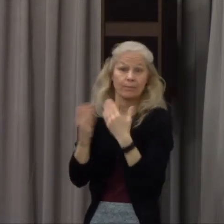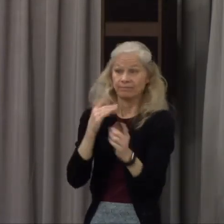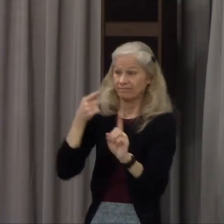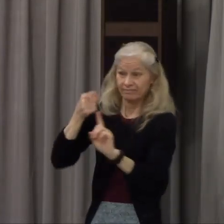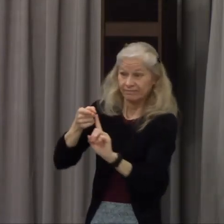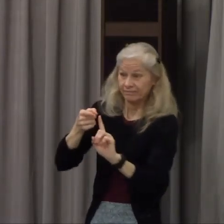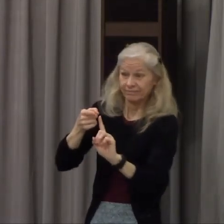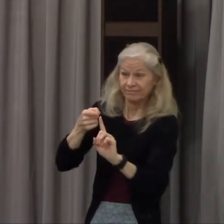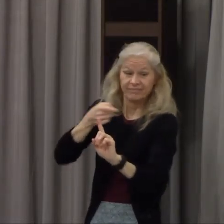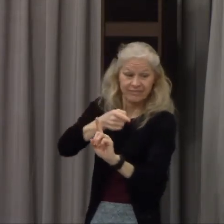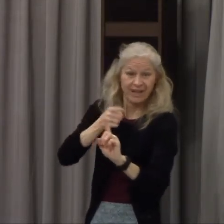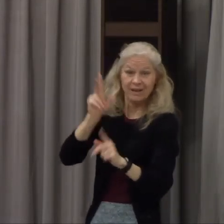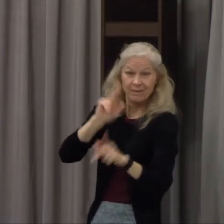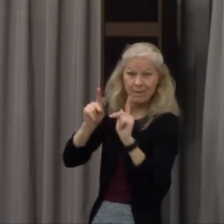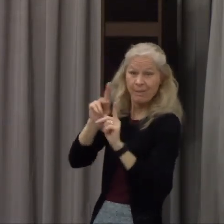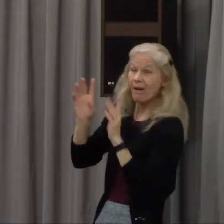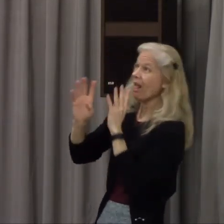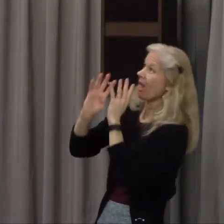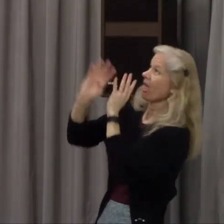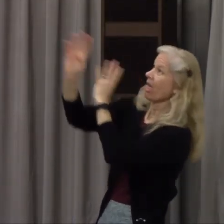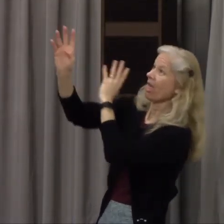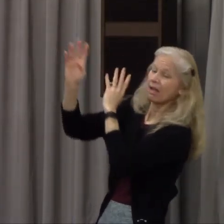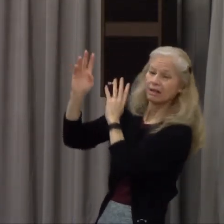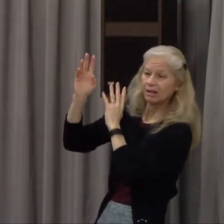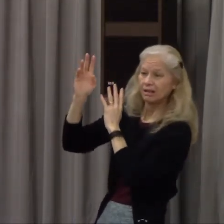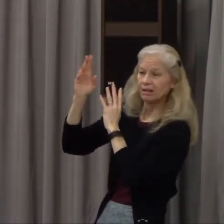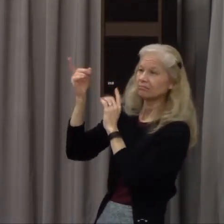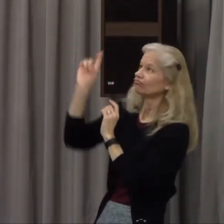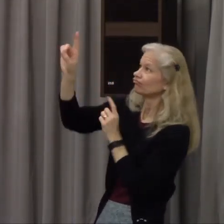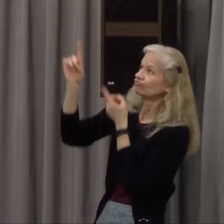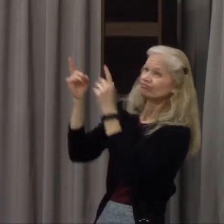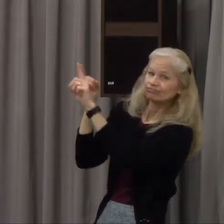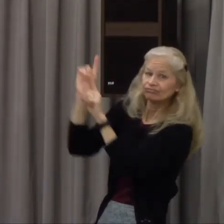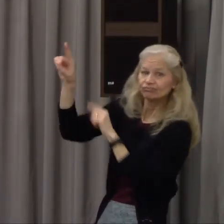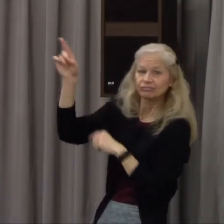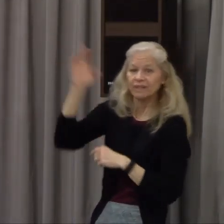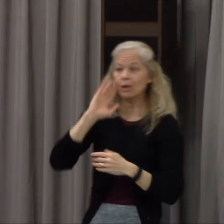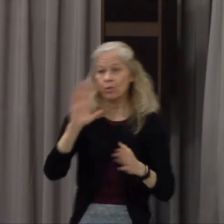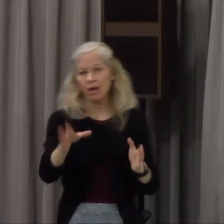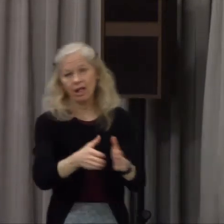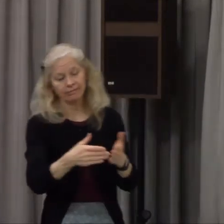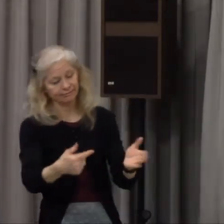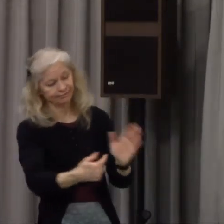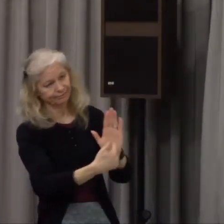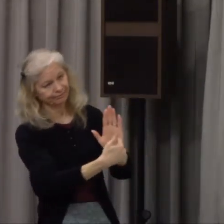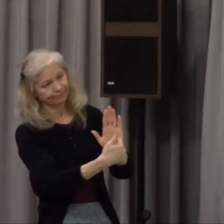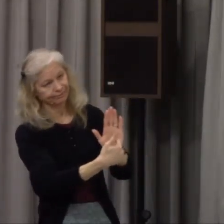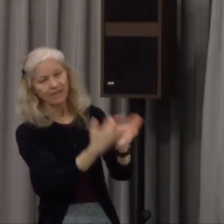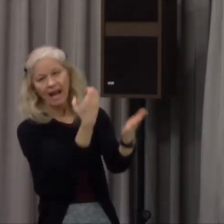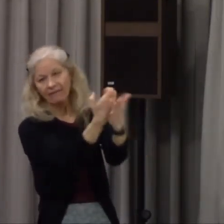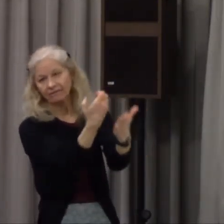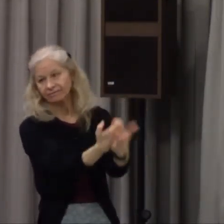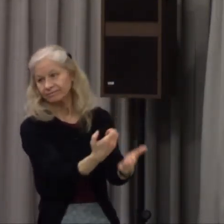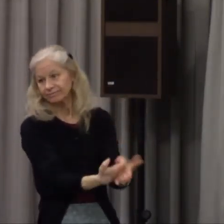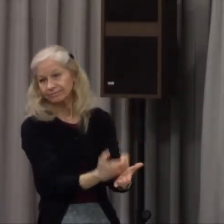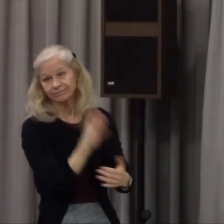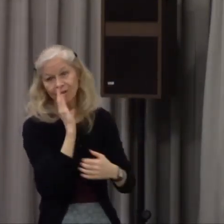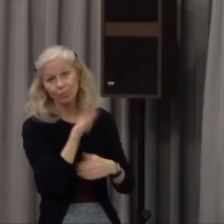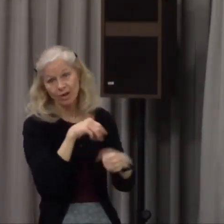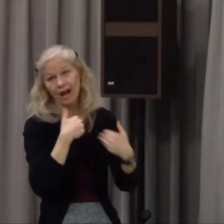that message out. And our God is a God we've seen who drags people. He works them over. We